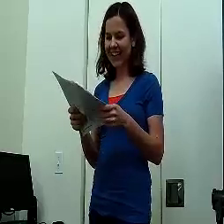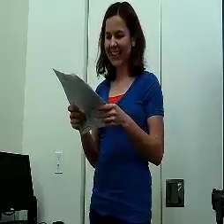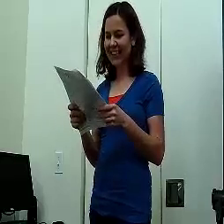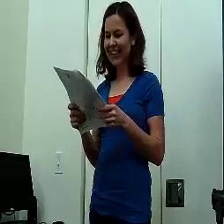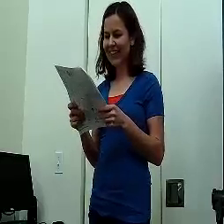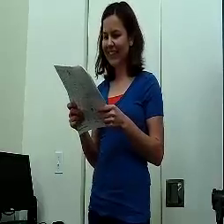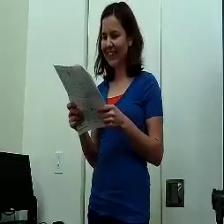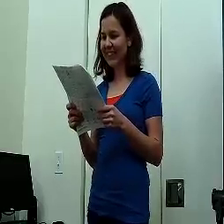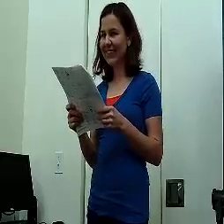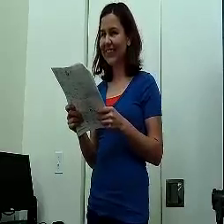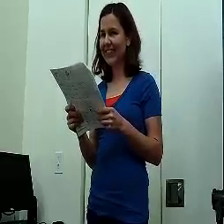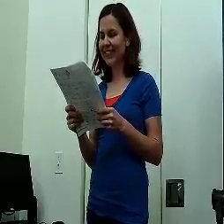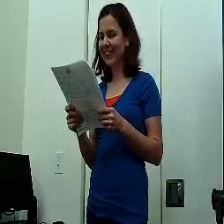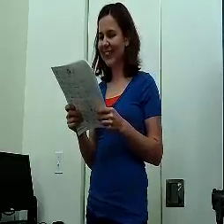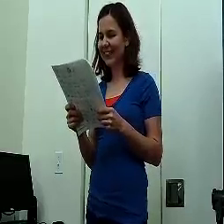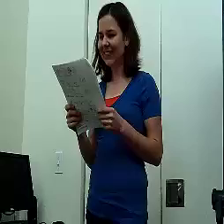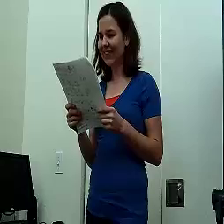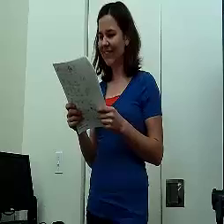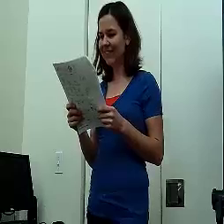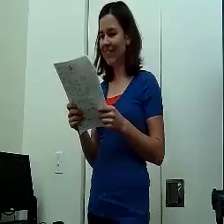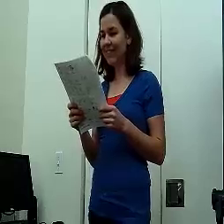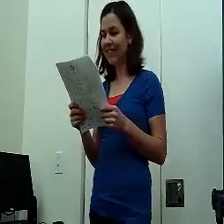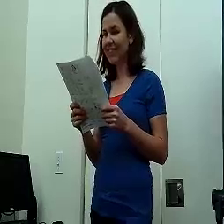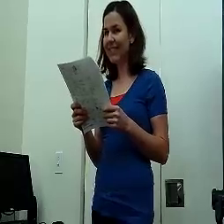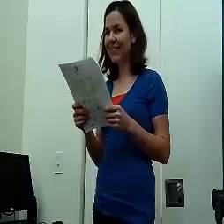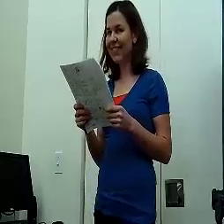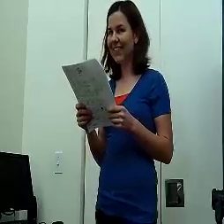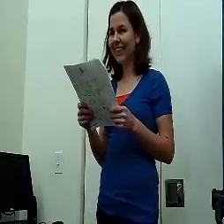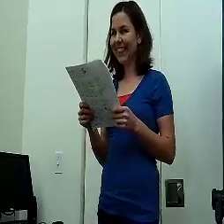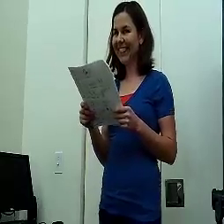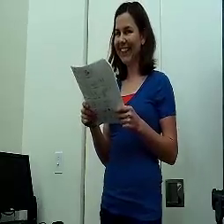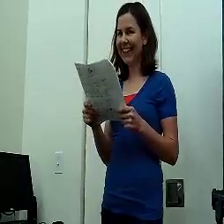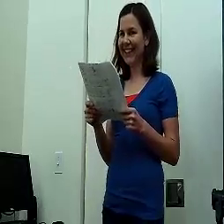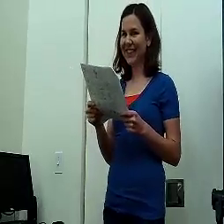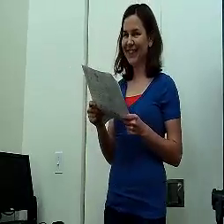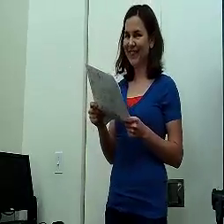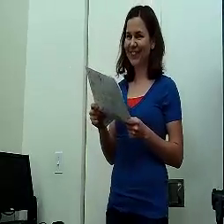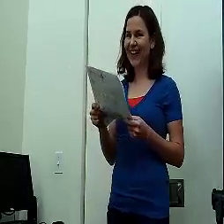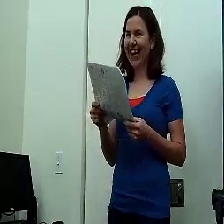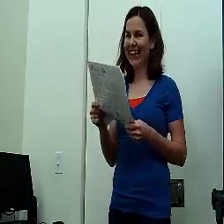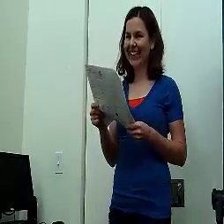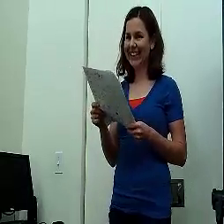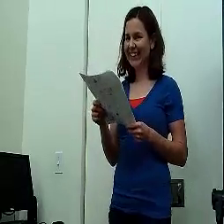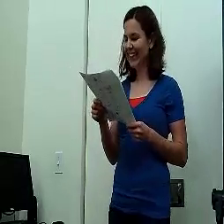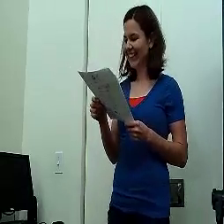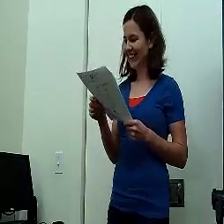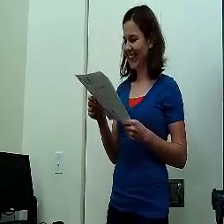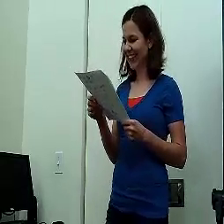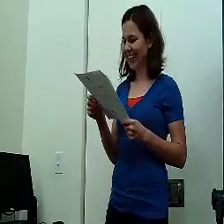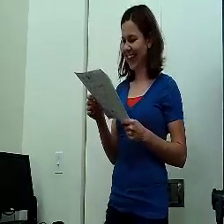Let's go to Some sociological fact I can glean from right. that. Just it's